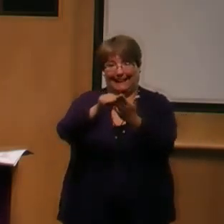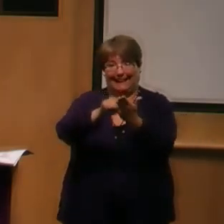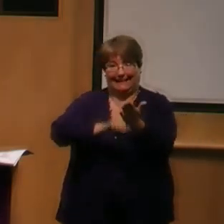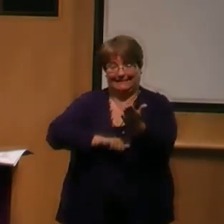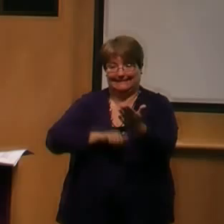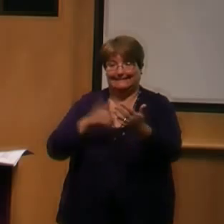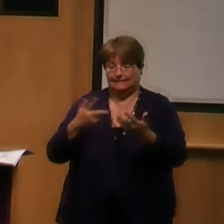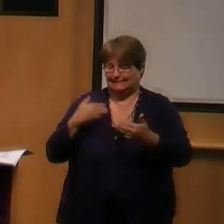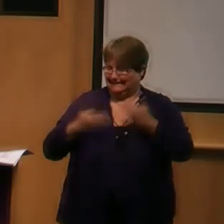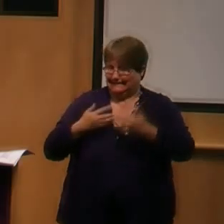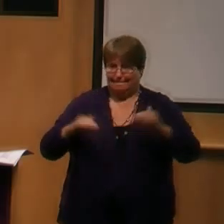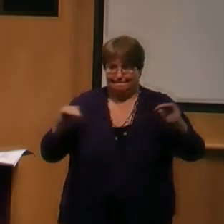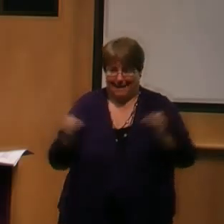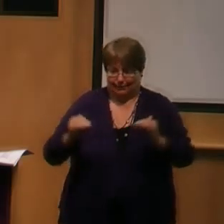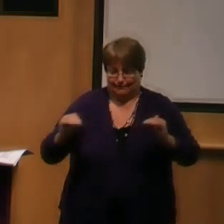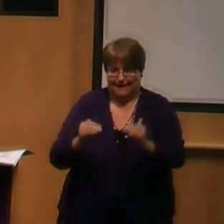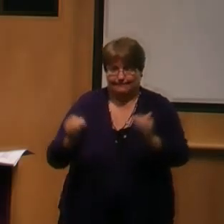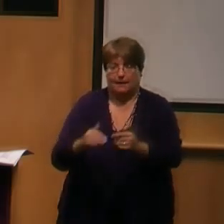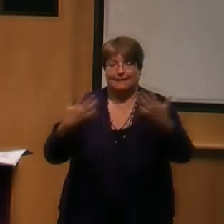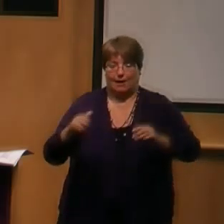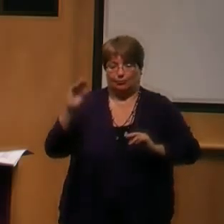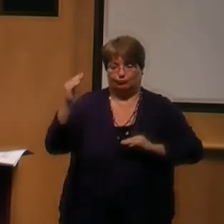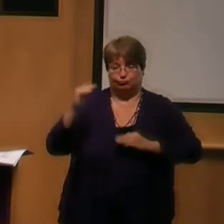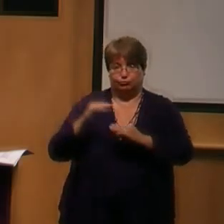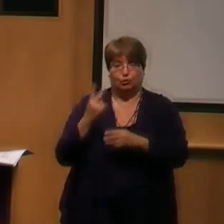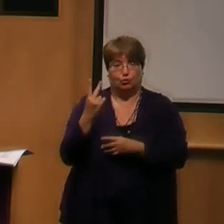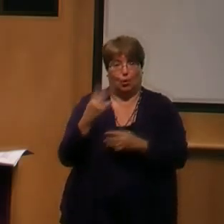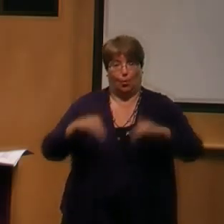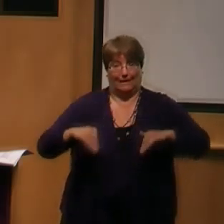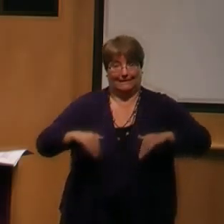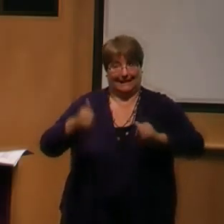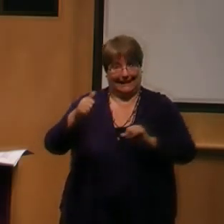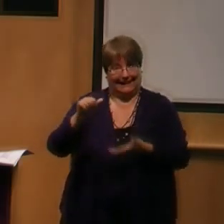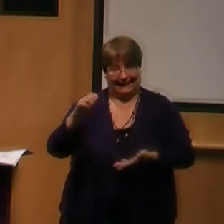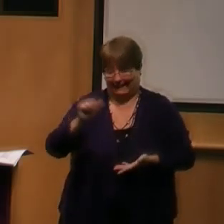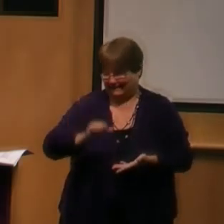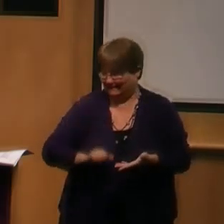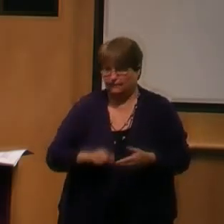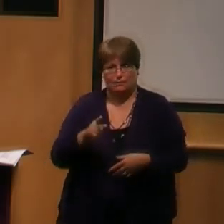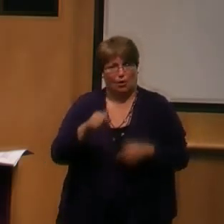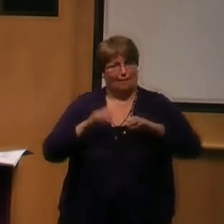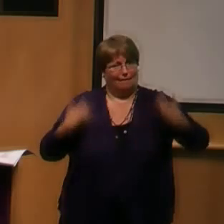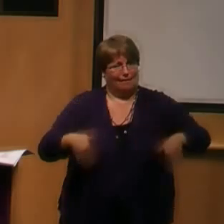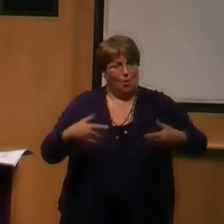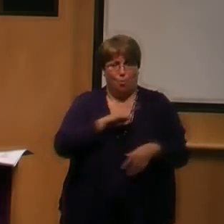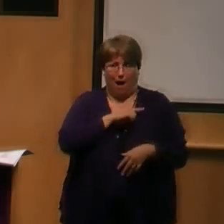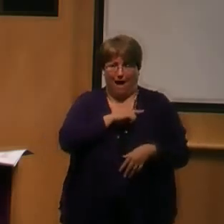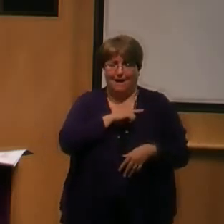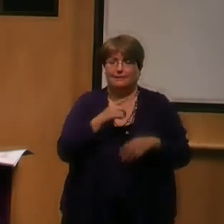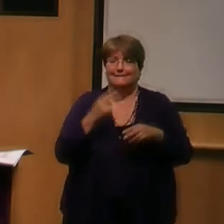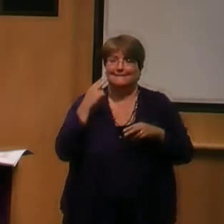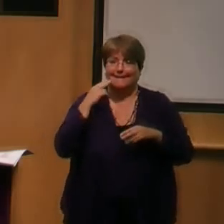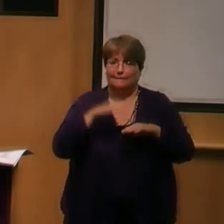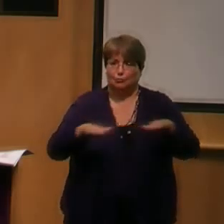A few weeks ago, we had 7 on our mailing list. But so our new cohort of mentors who have been able to get those matched up, and we have 2 mailing lists